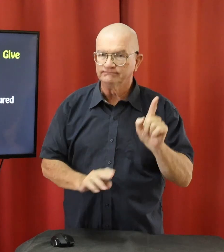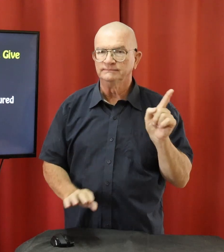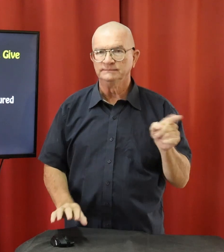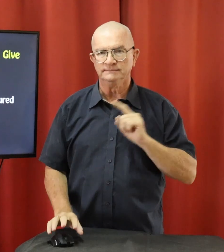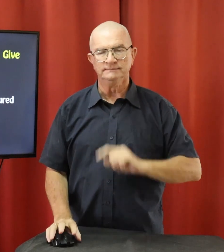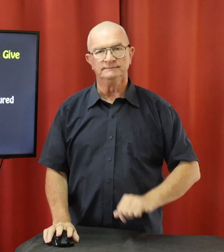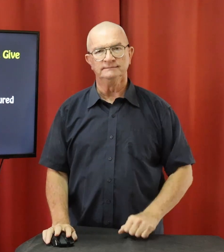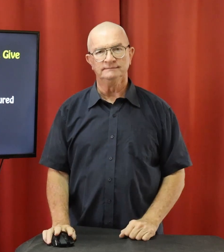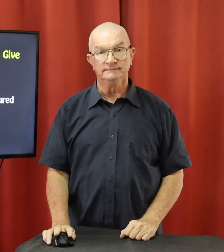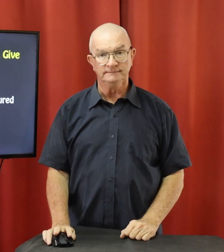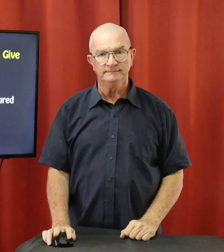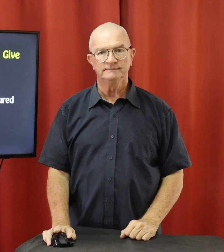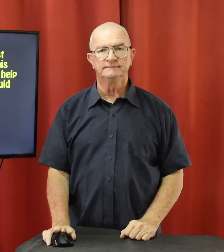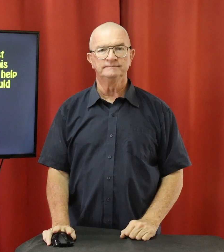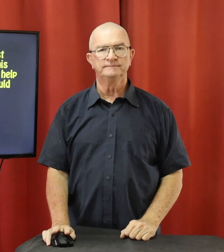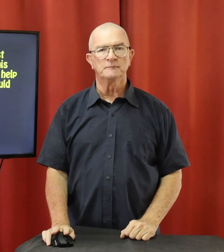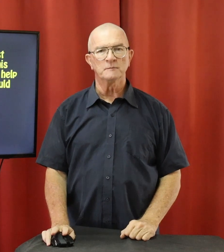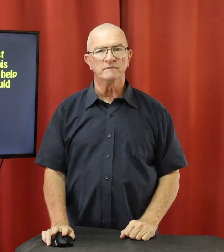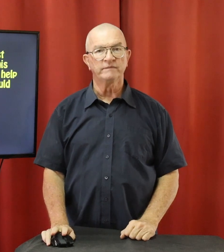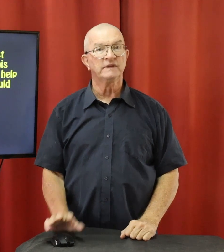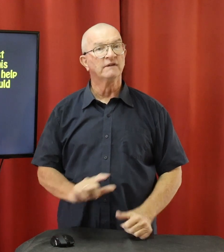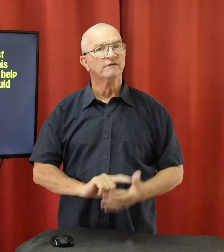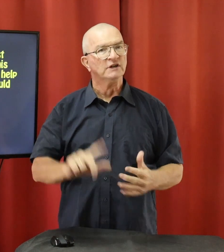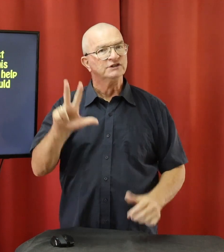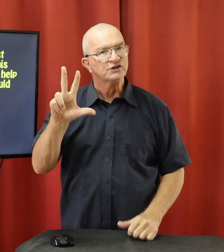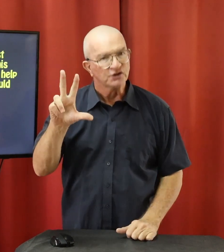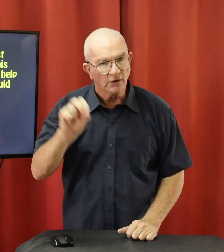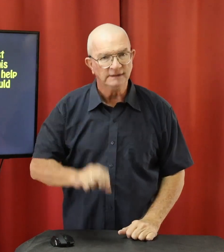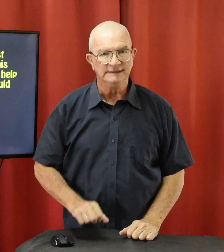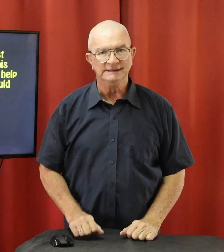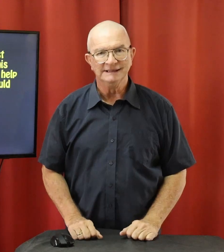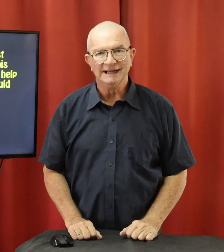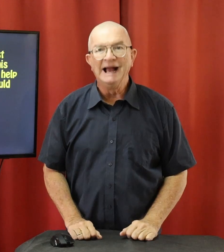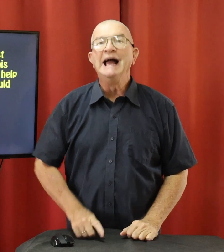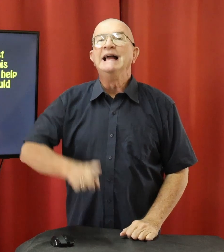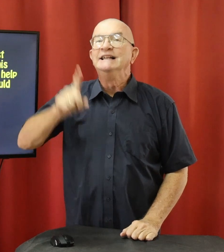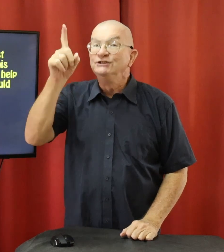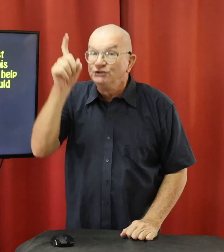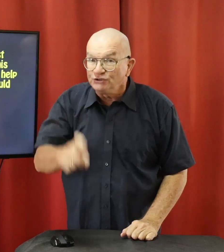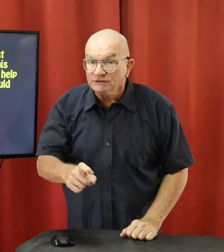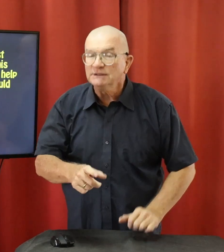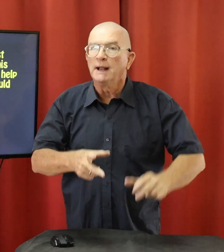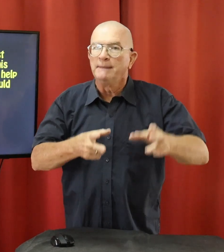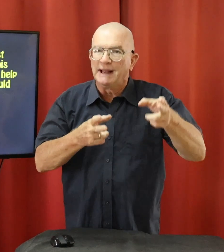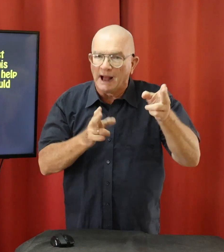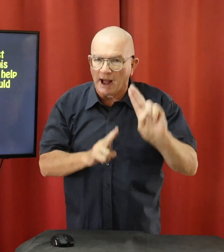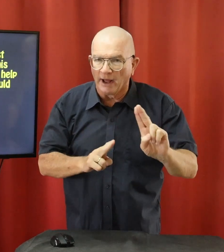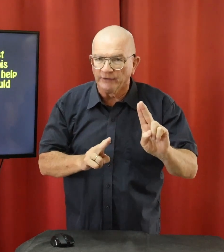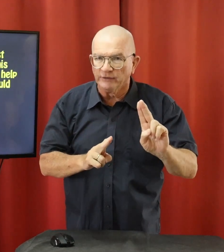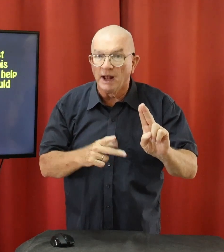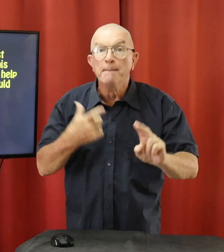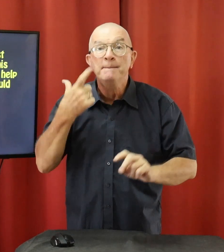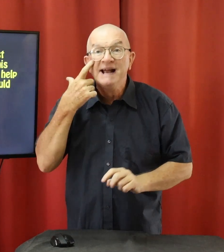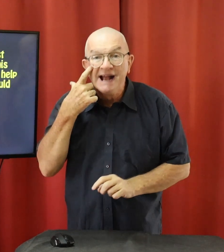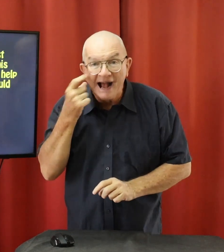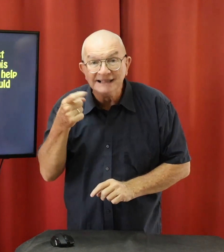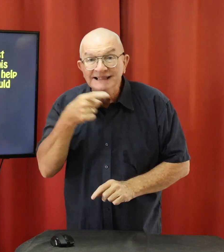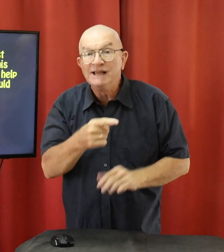Those people deserve honor. Verse 30. He should be honored